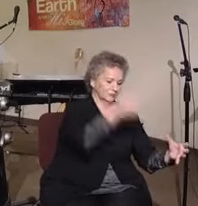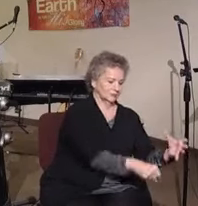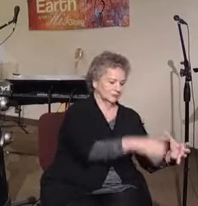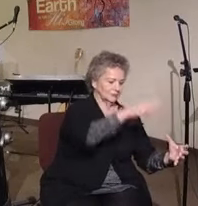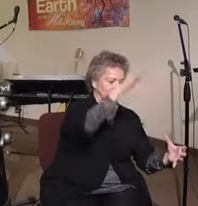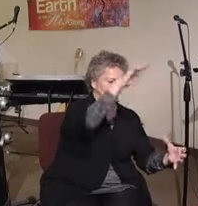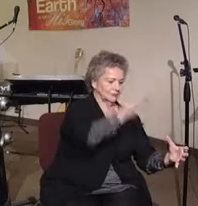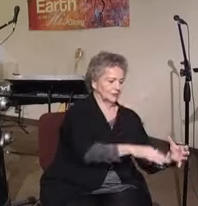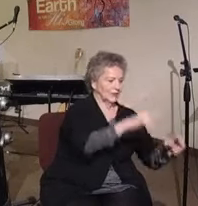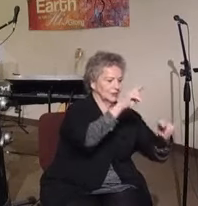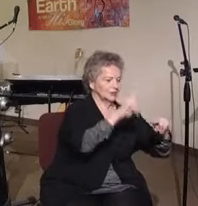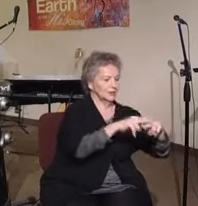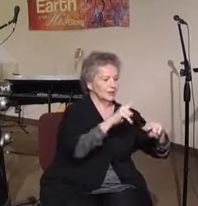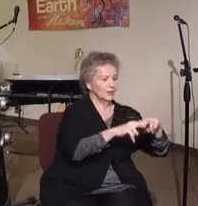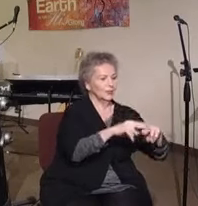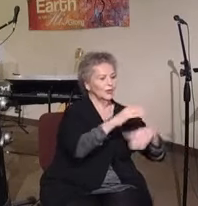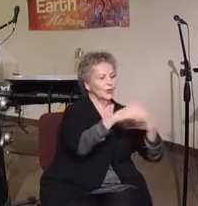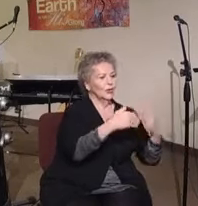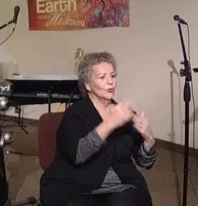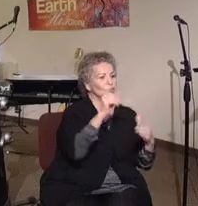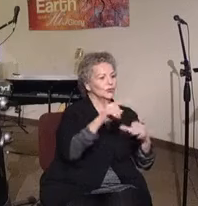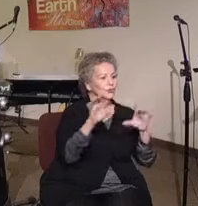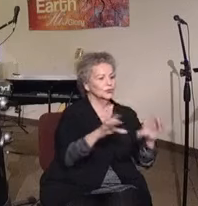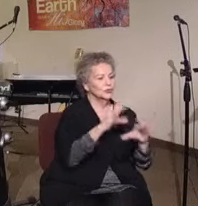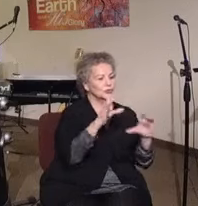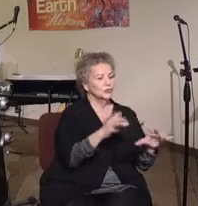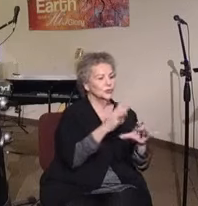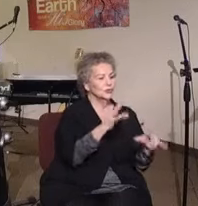of Jesus. There are 5 letters that you need to speak.